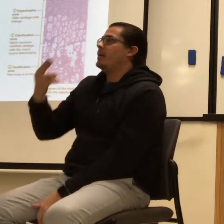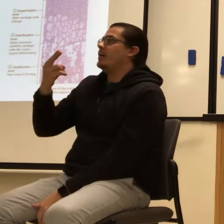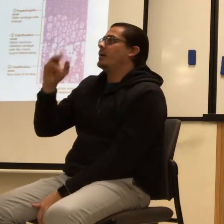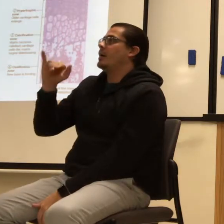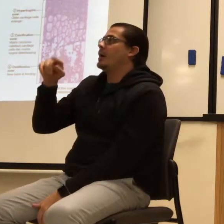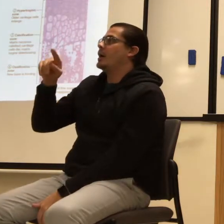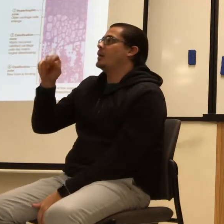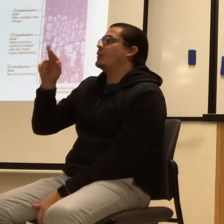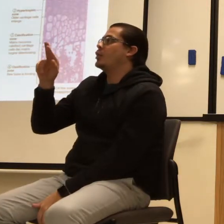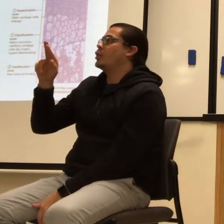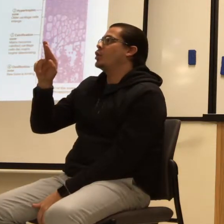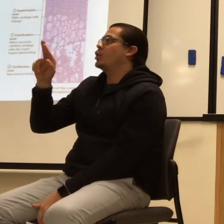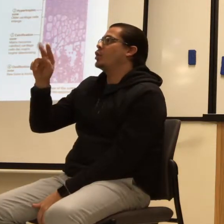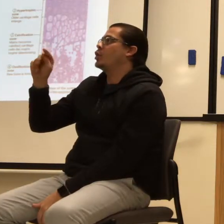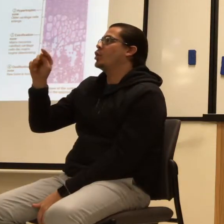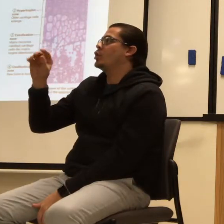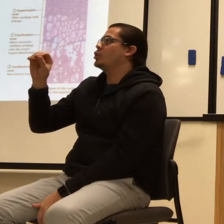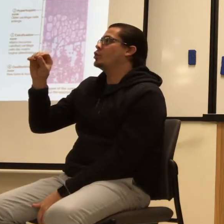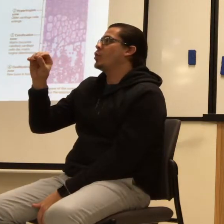hypertrophic